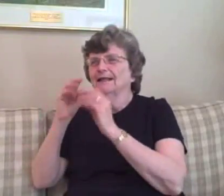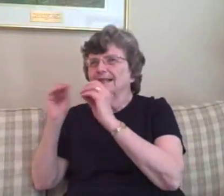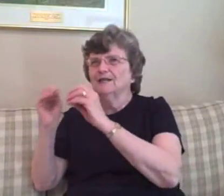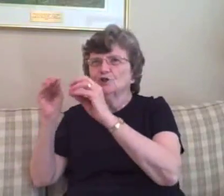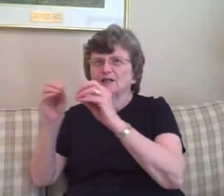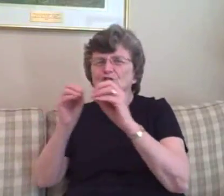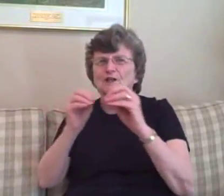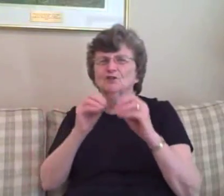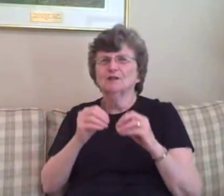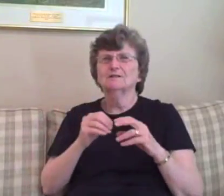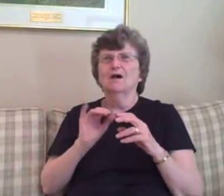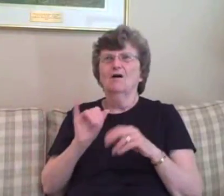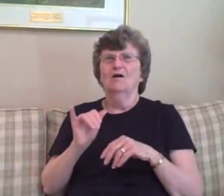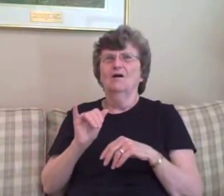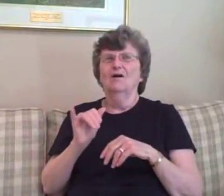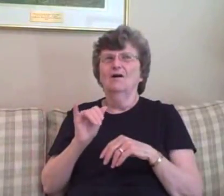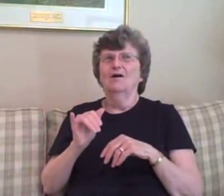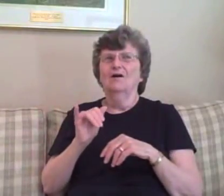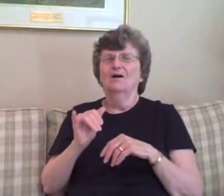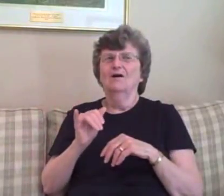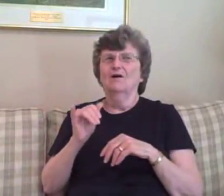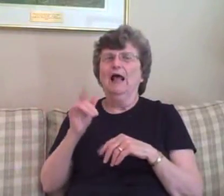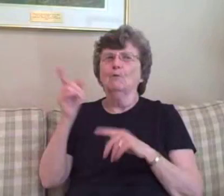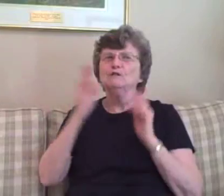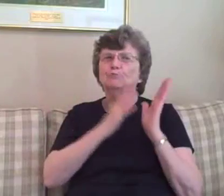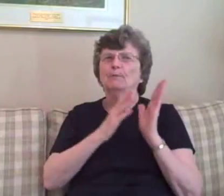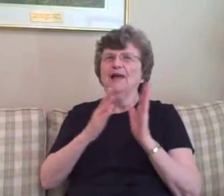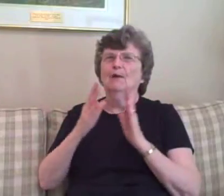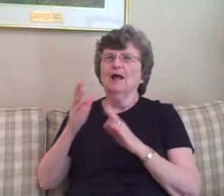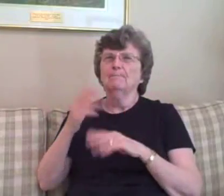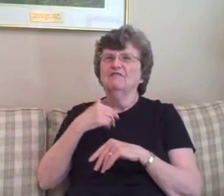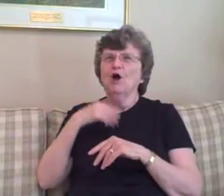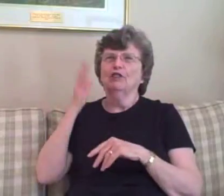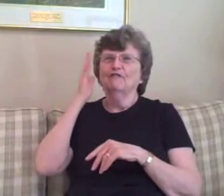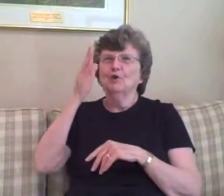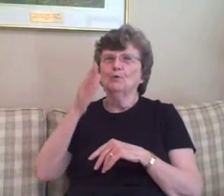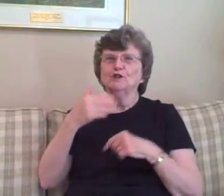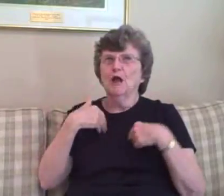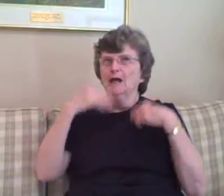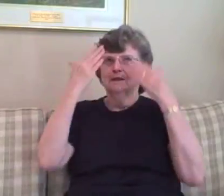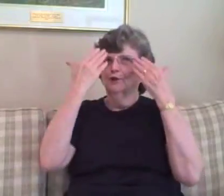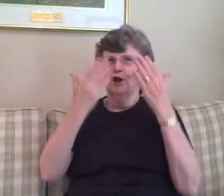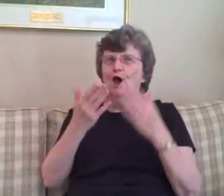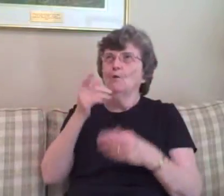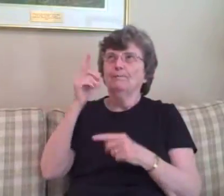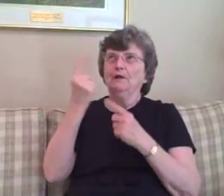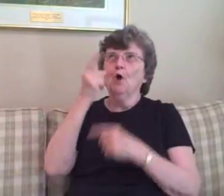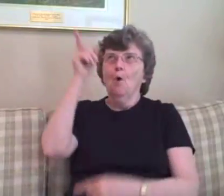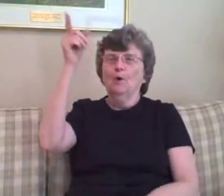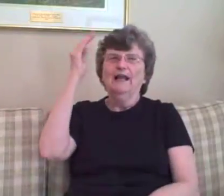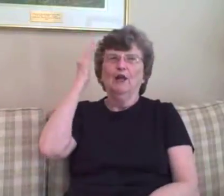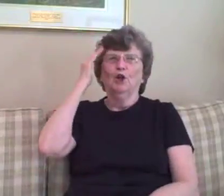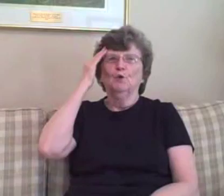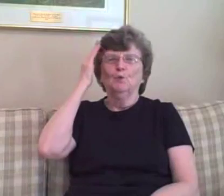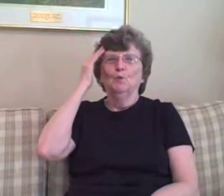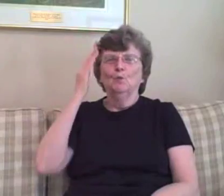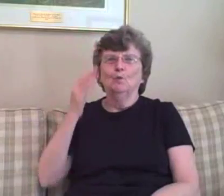someplace else to teach the MFP, and I taught all over the place and in different capacities. God was preparing me for my future that I didn't